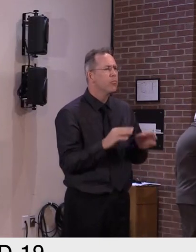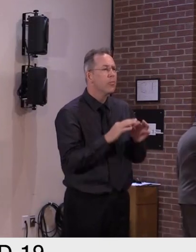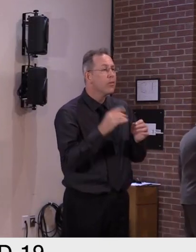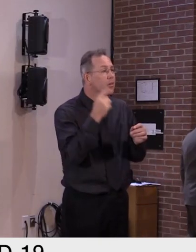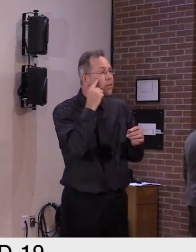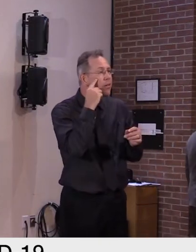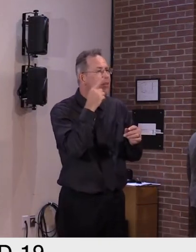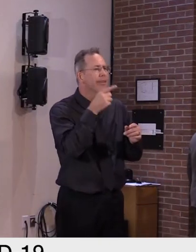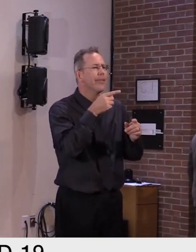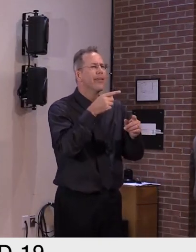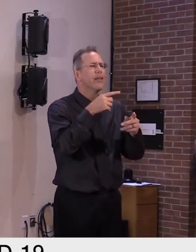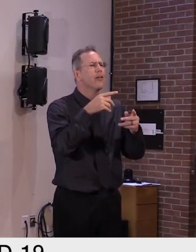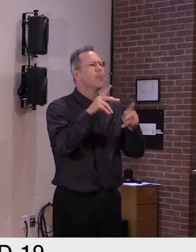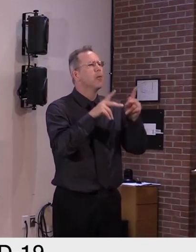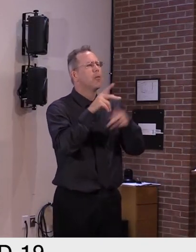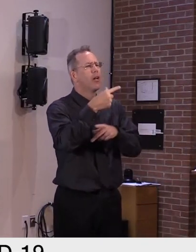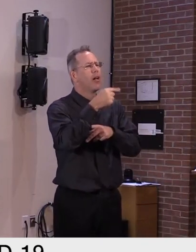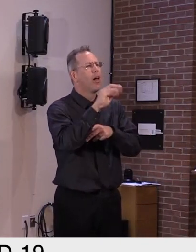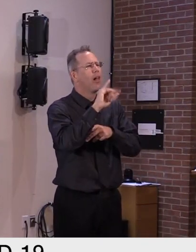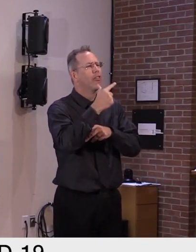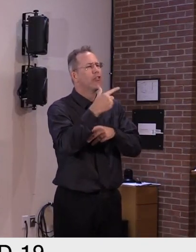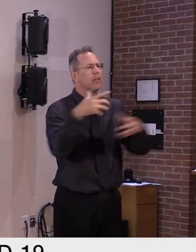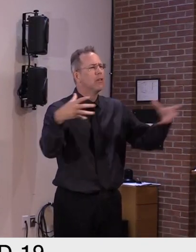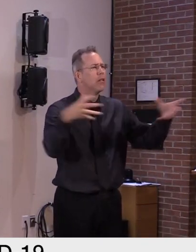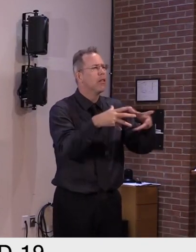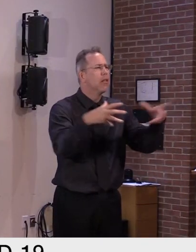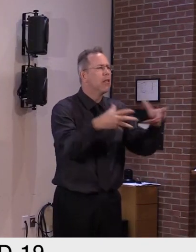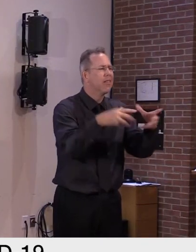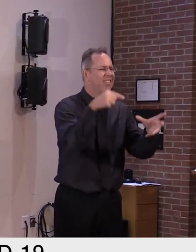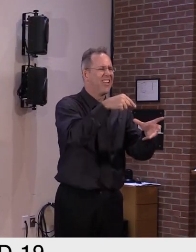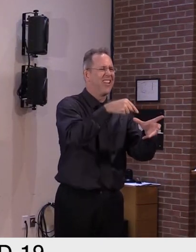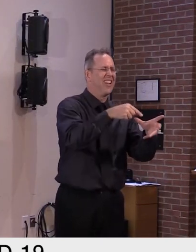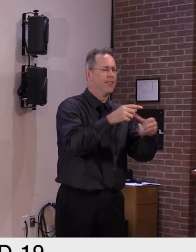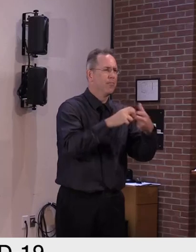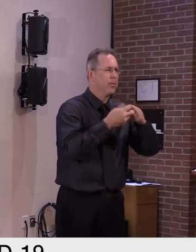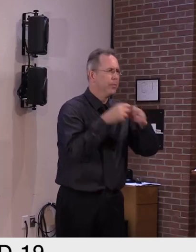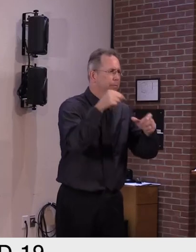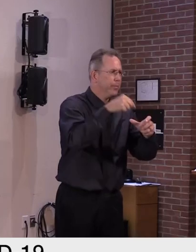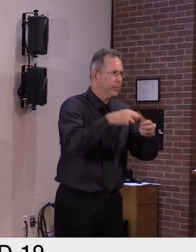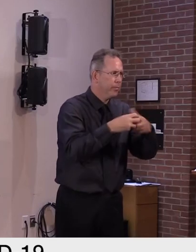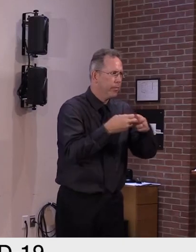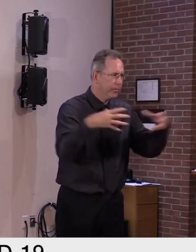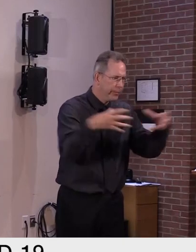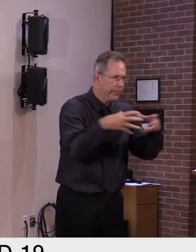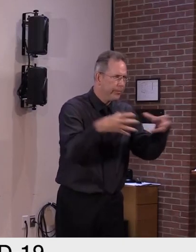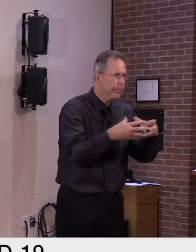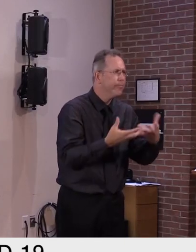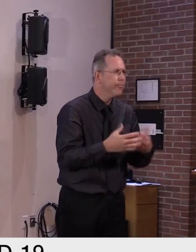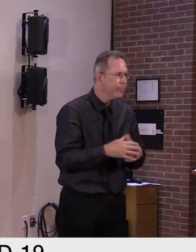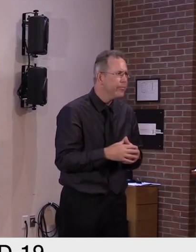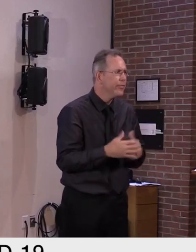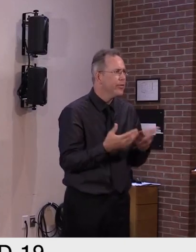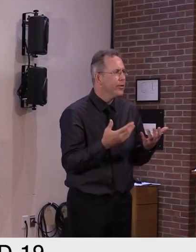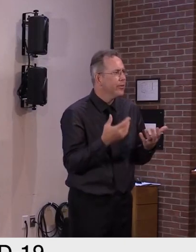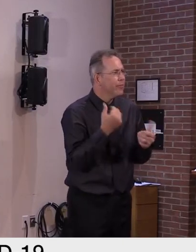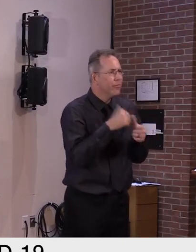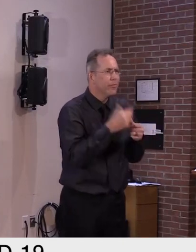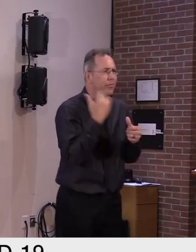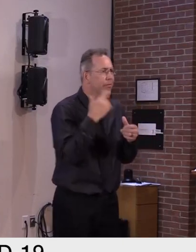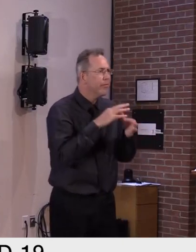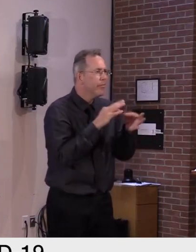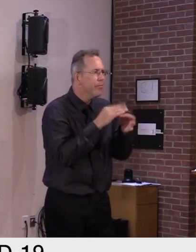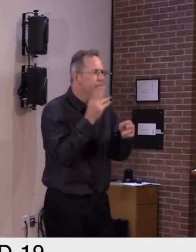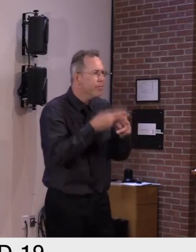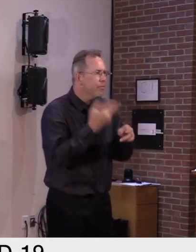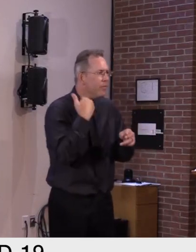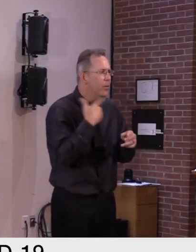as Dr. Birx, when she visited, referred to, you know, people that you would normally have trusted and just sort of been